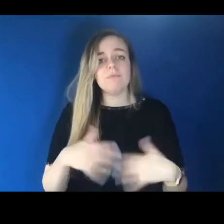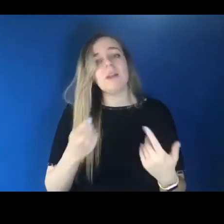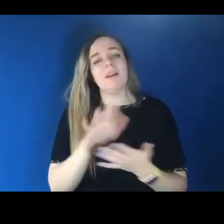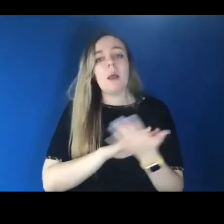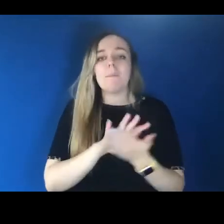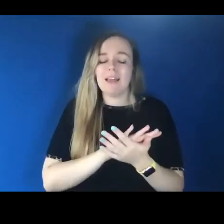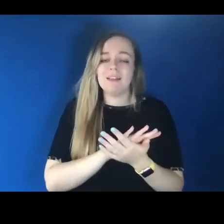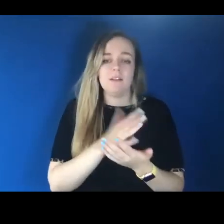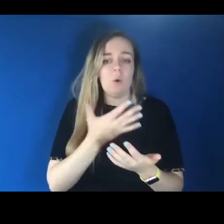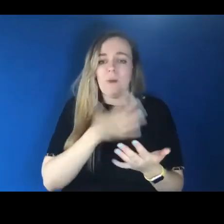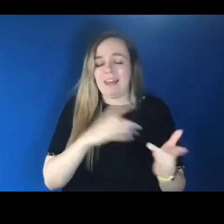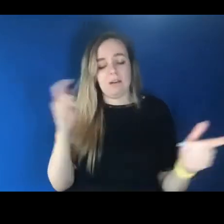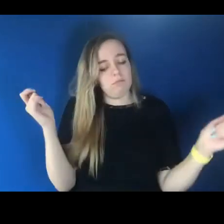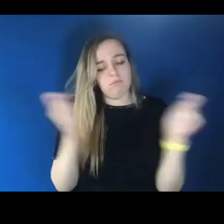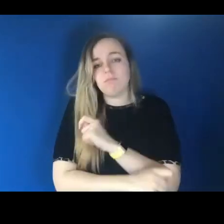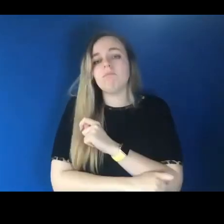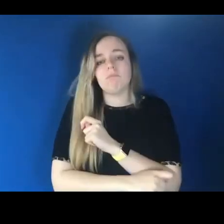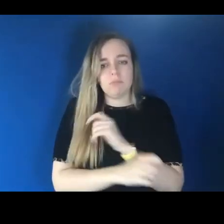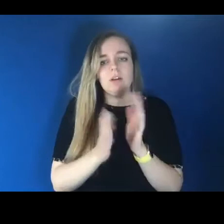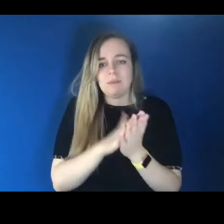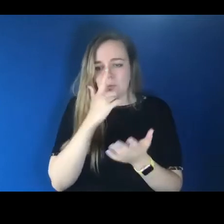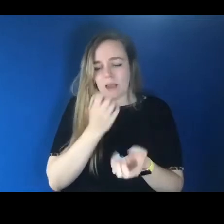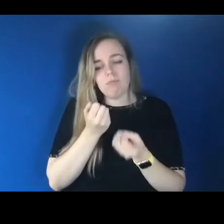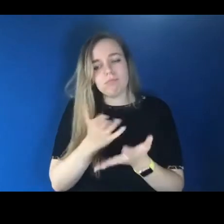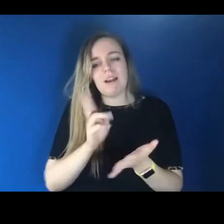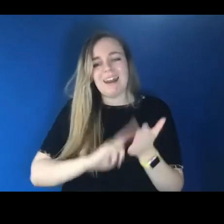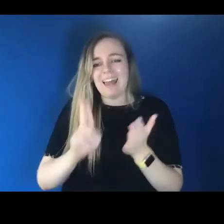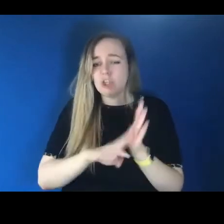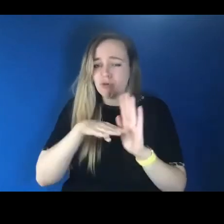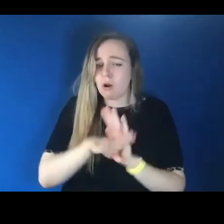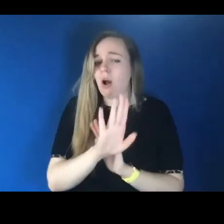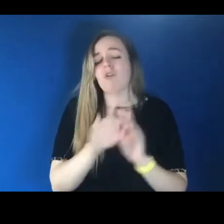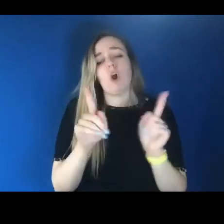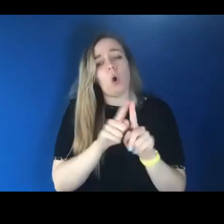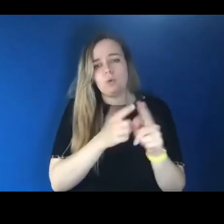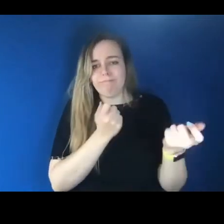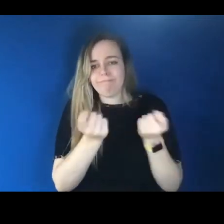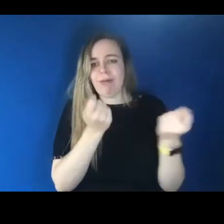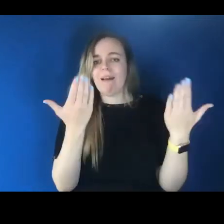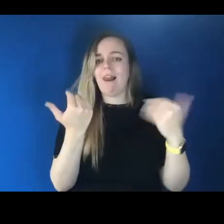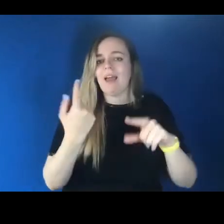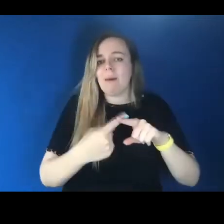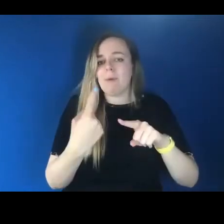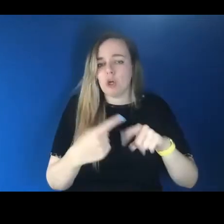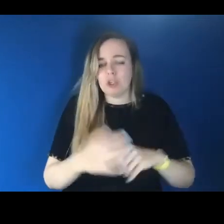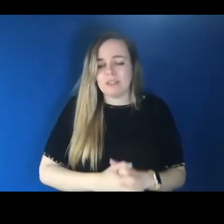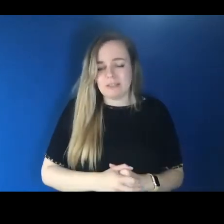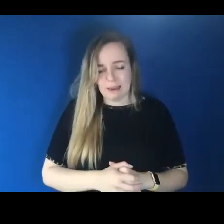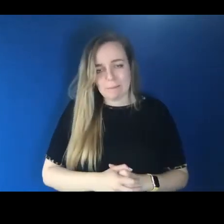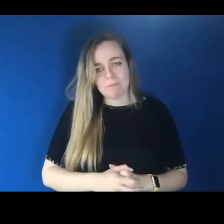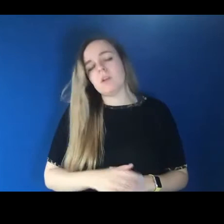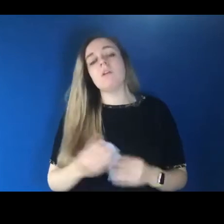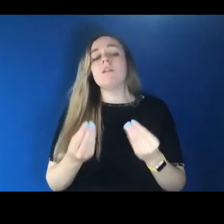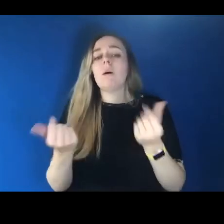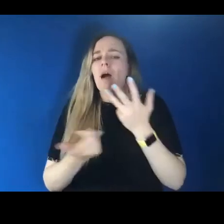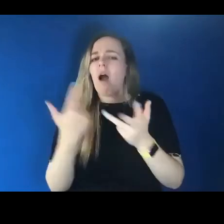really do need transformative change to deliver nature's recovery, as well as tackling the climate emergency. And as with some of the other